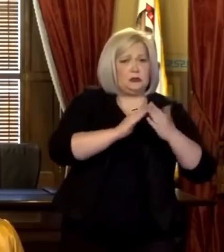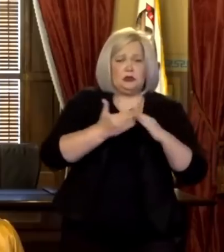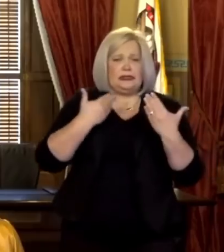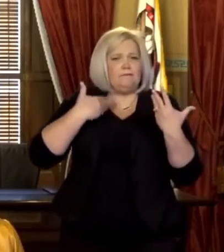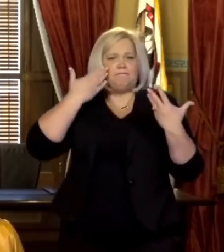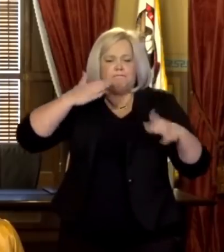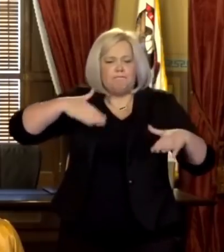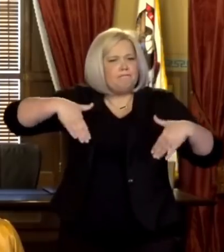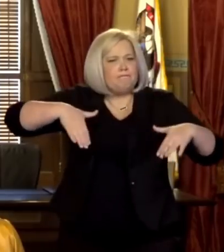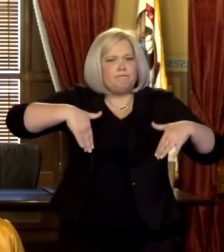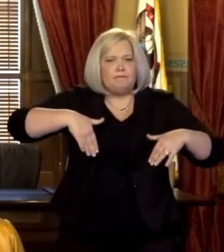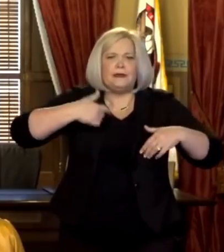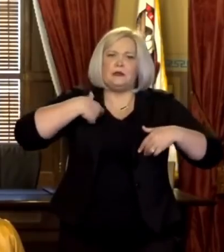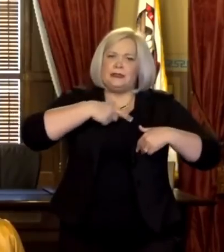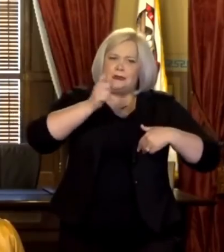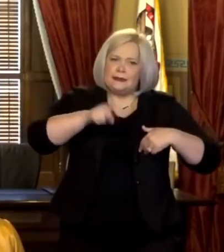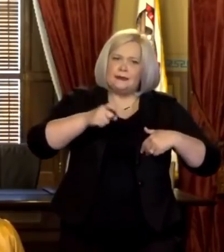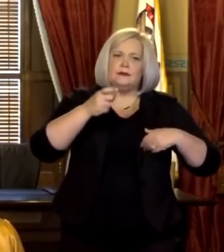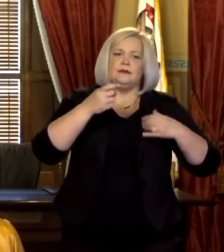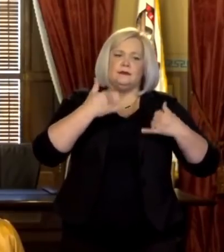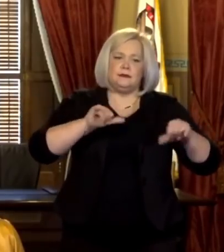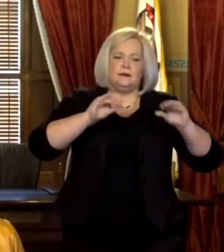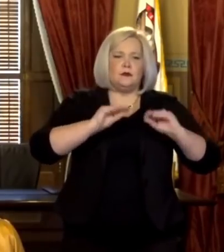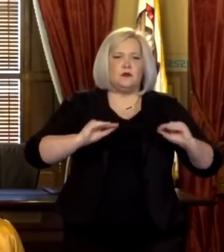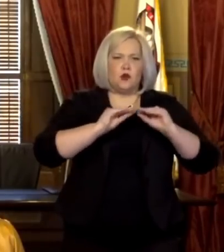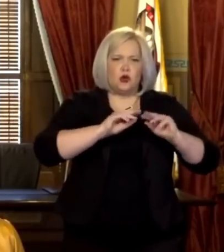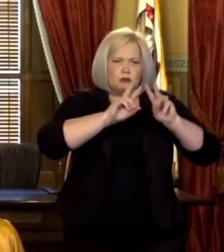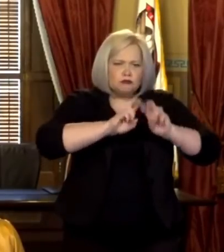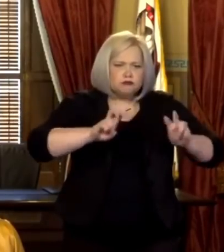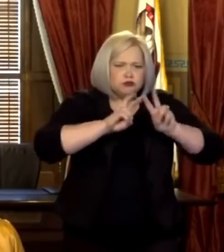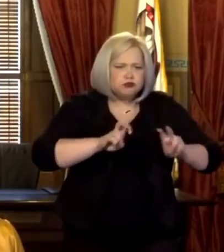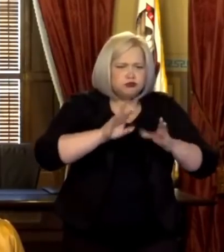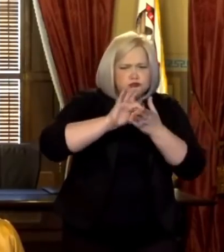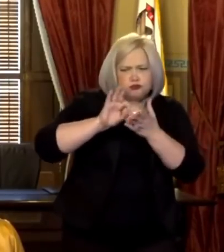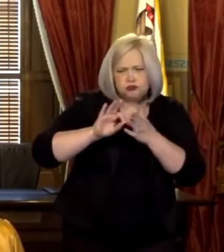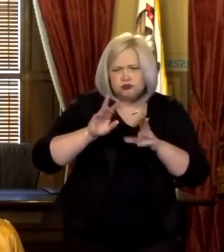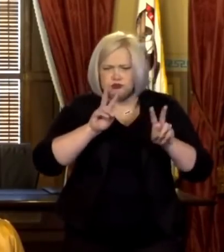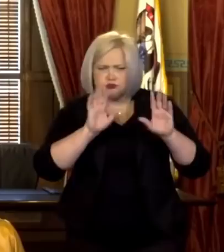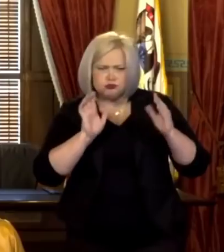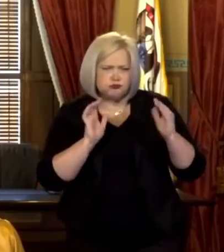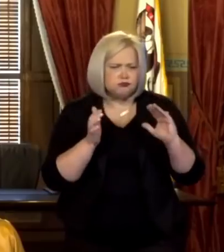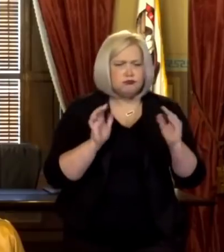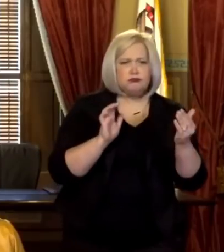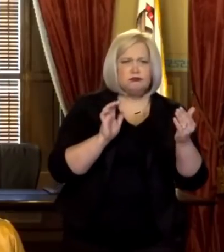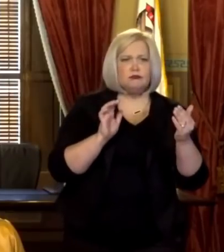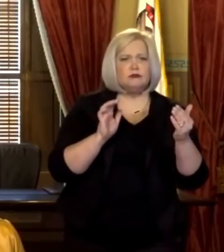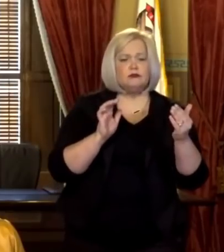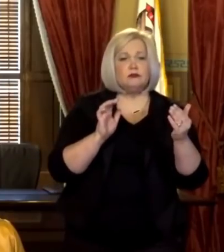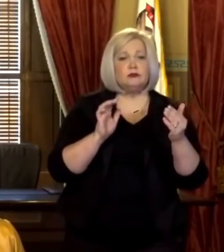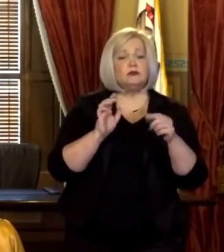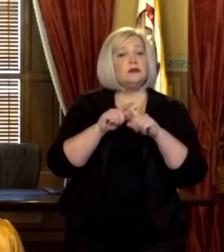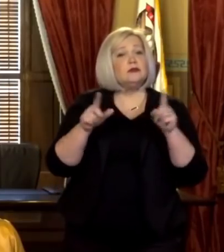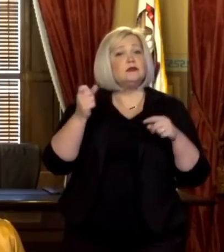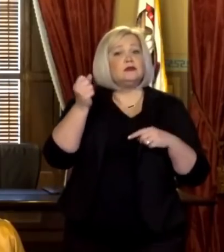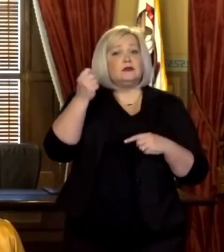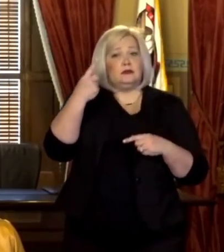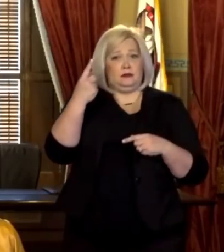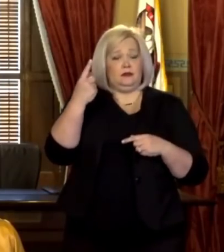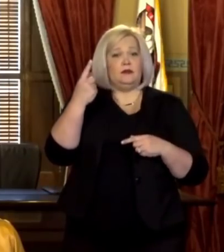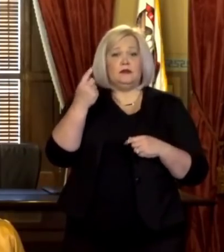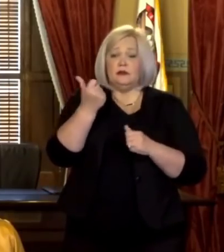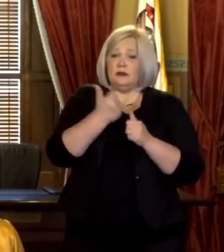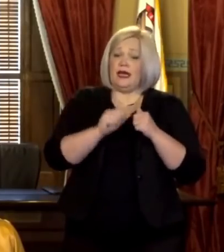continue to track and analyze this data. That will be incredibly important. But what we do know is that every